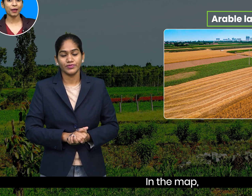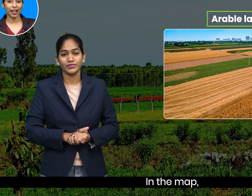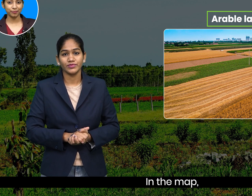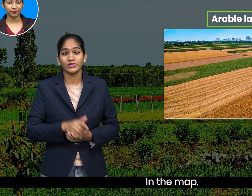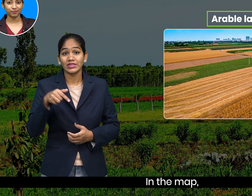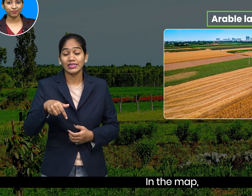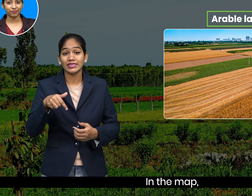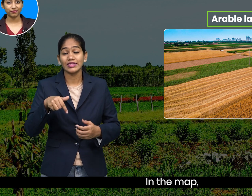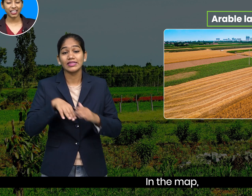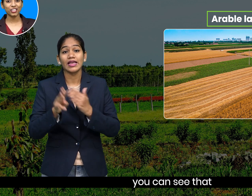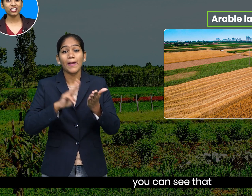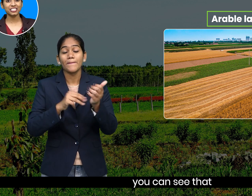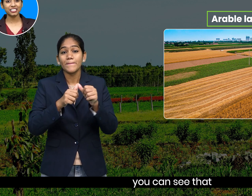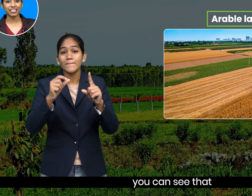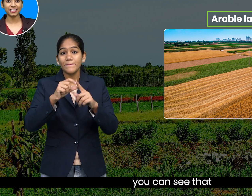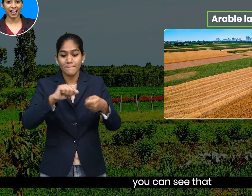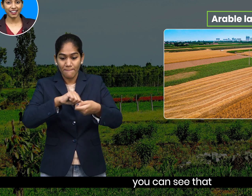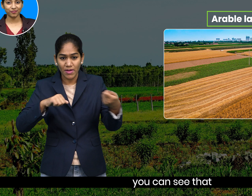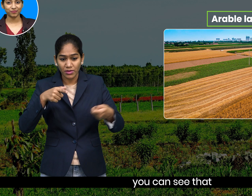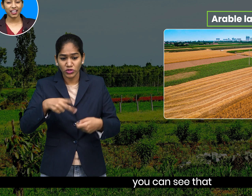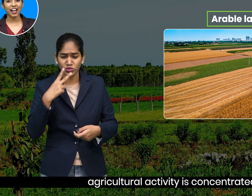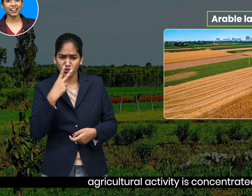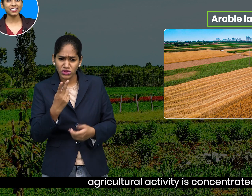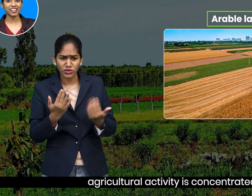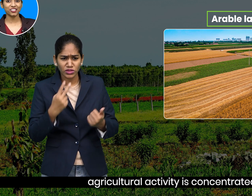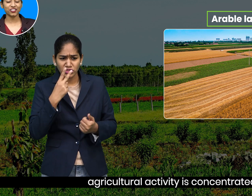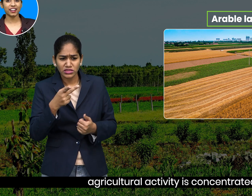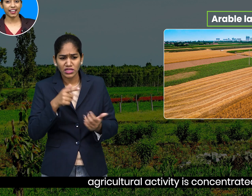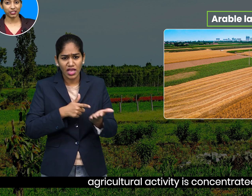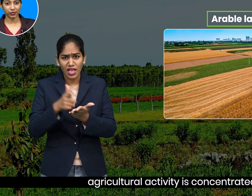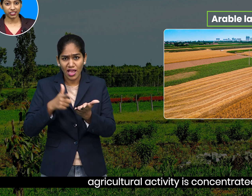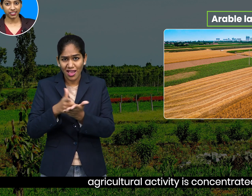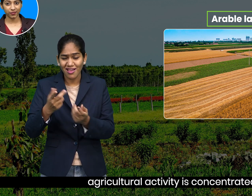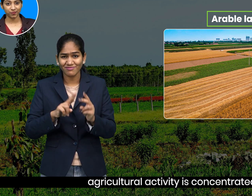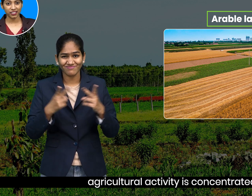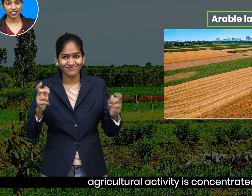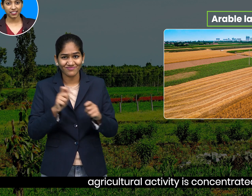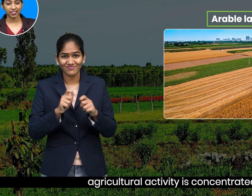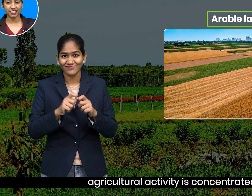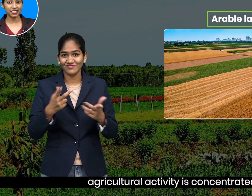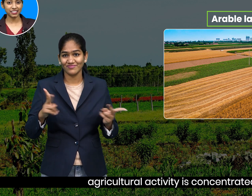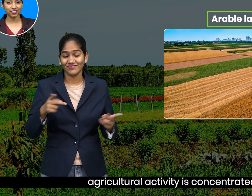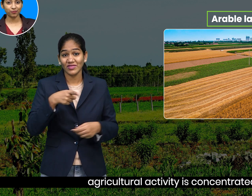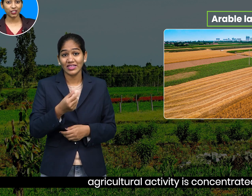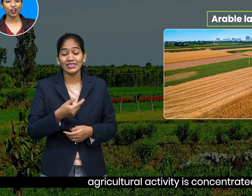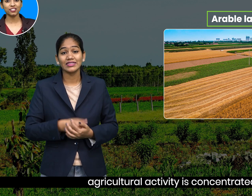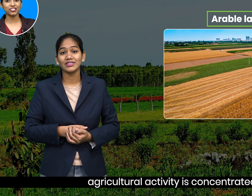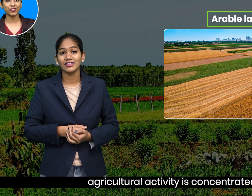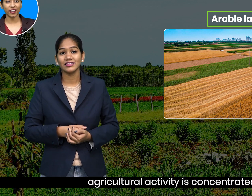In the map, you can see that agricultural activity